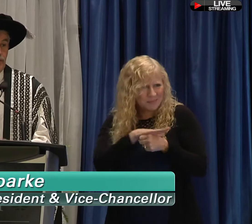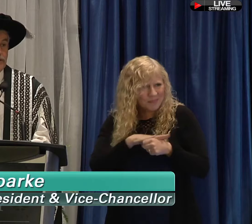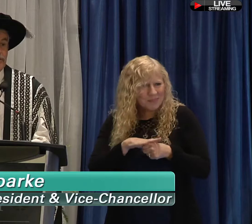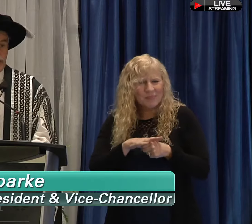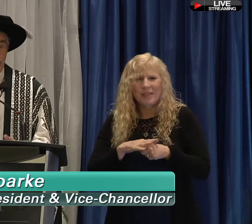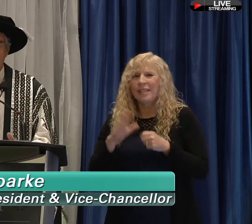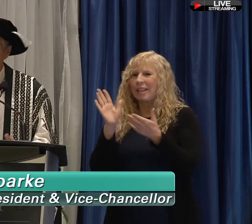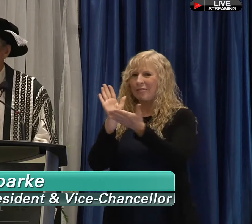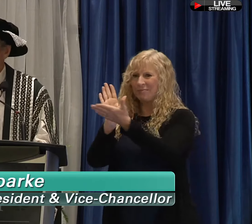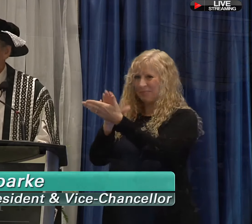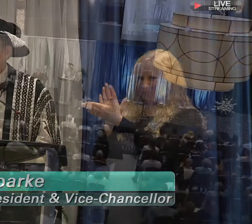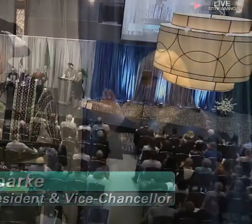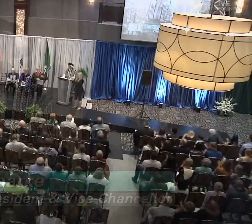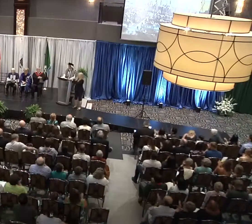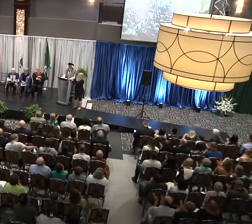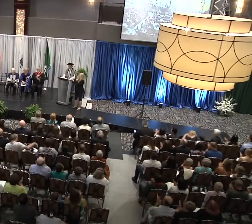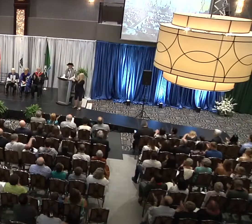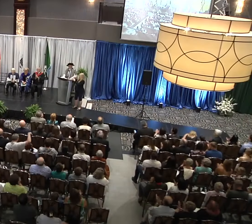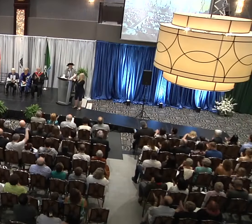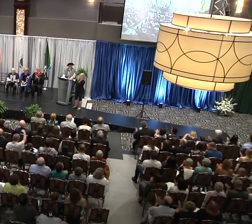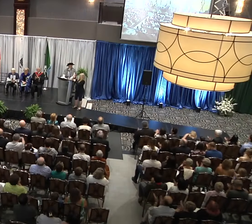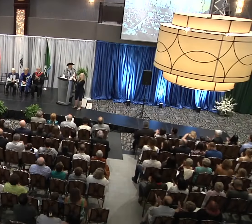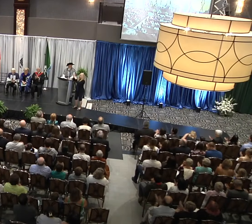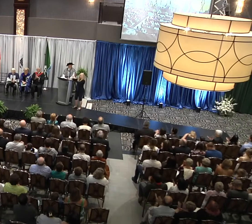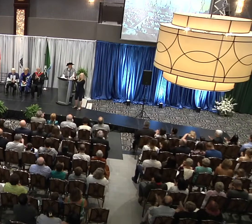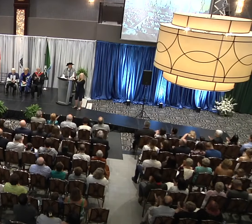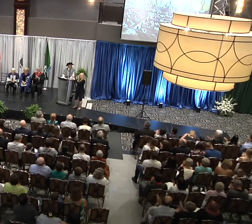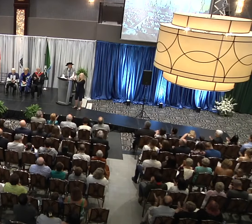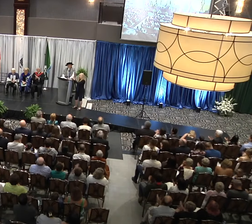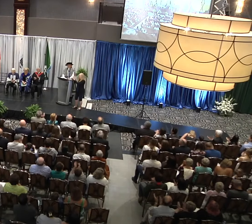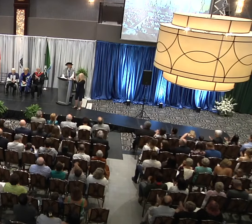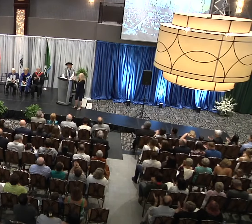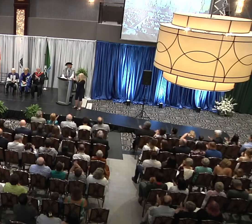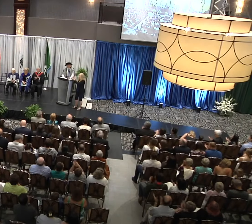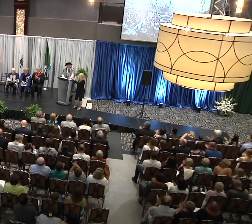for the board deciding to take this even further.